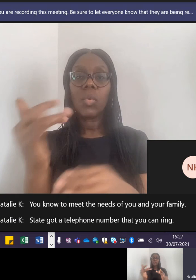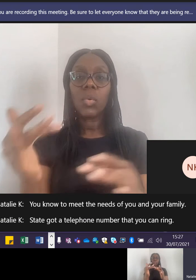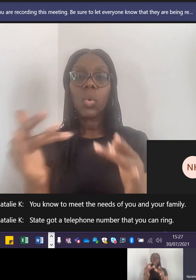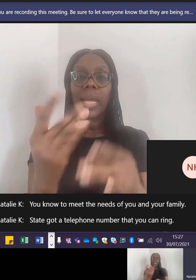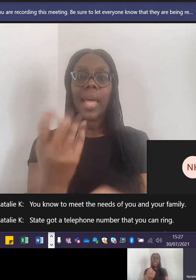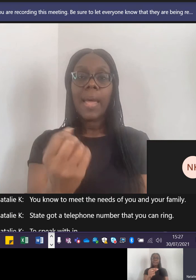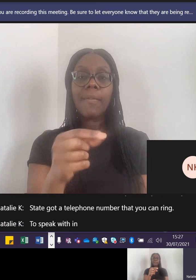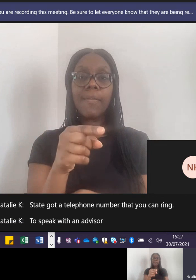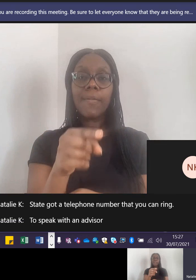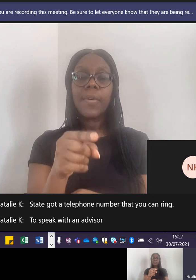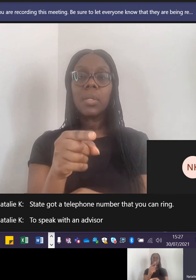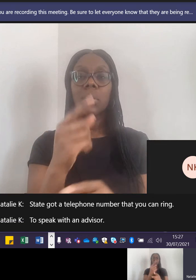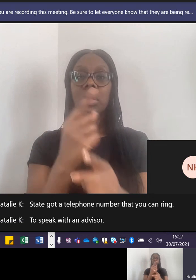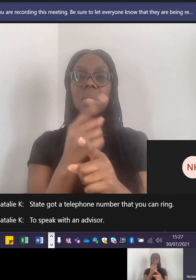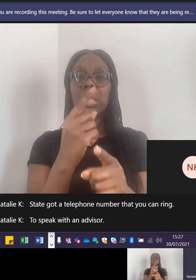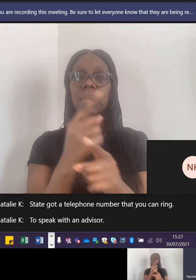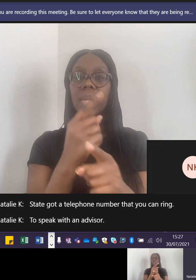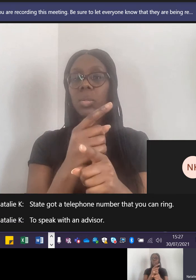with an advisor.